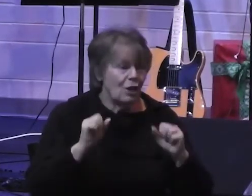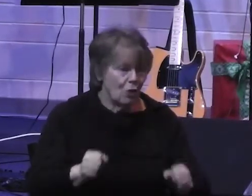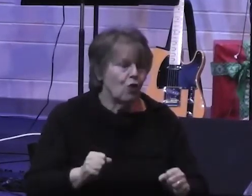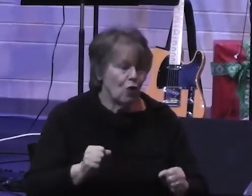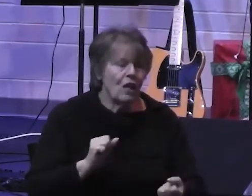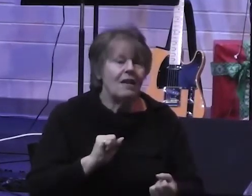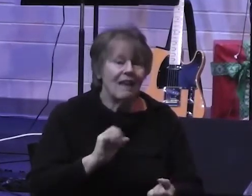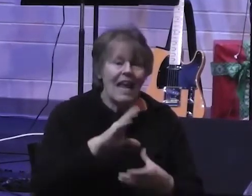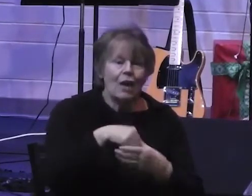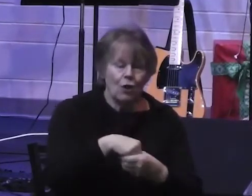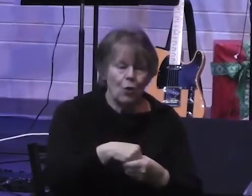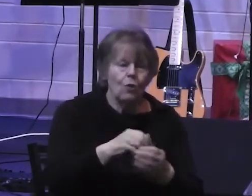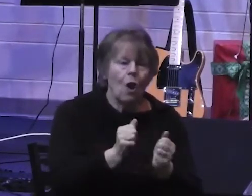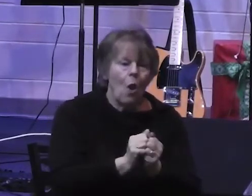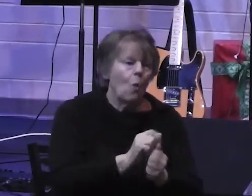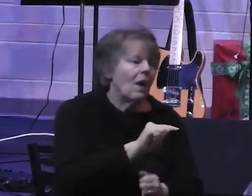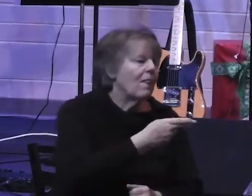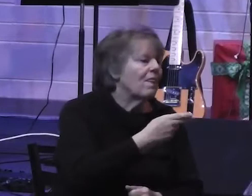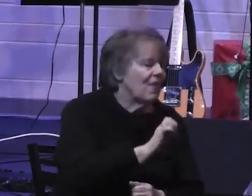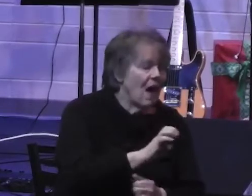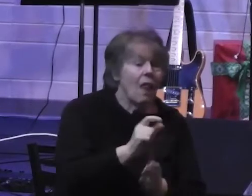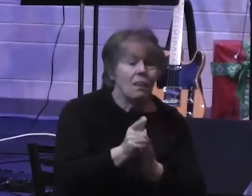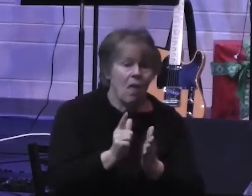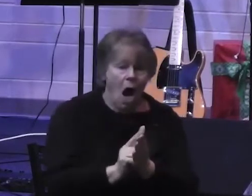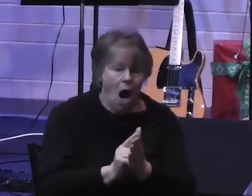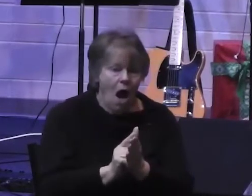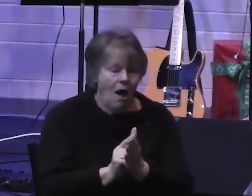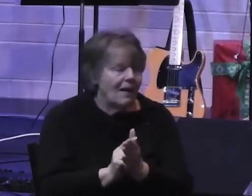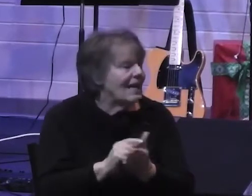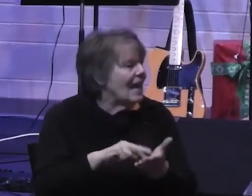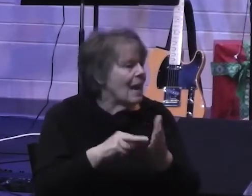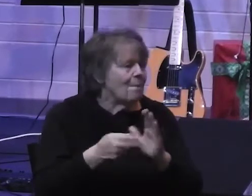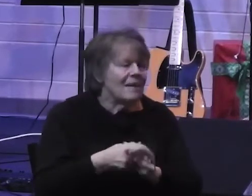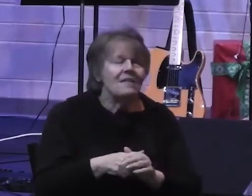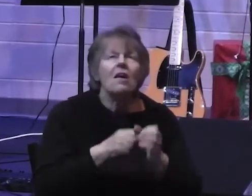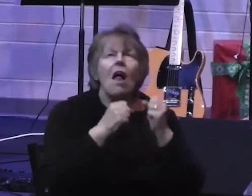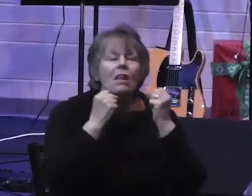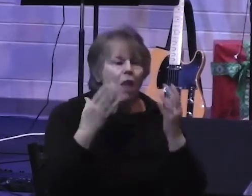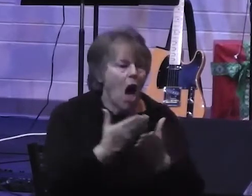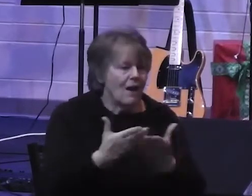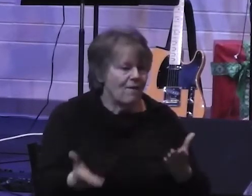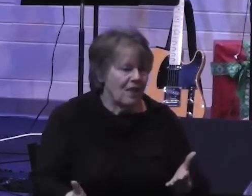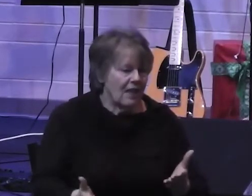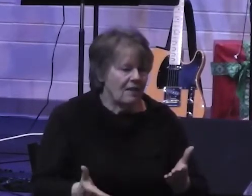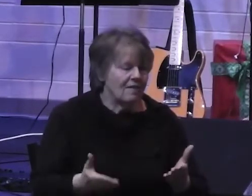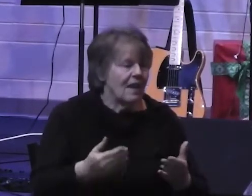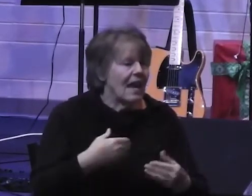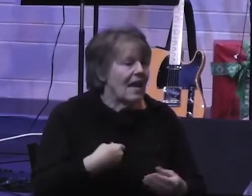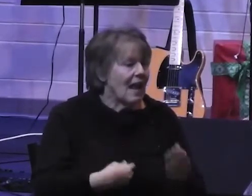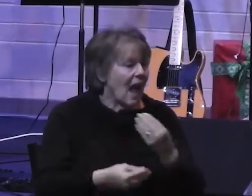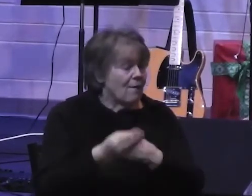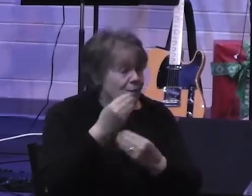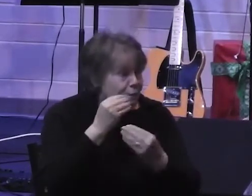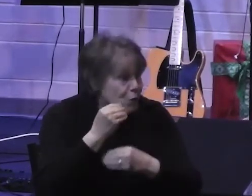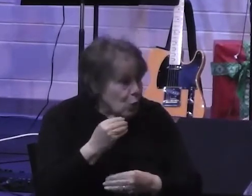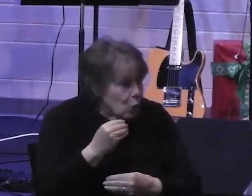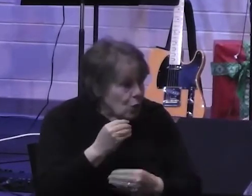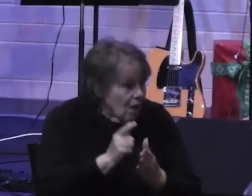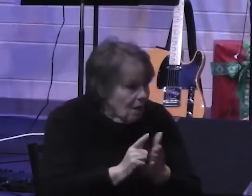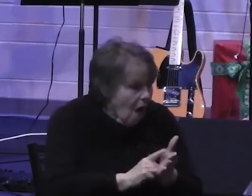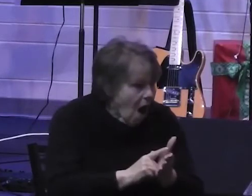law. The law refers to a whole host of things. Jewish law had dietary law aspects, purity